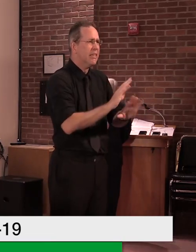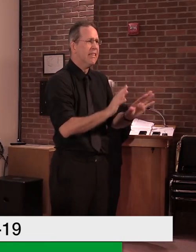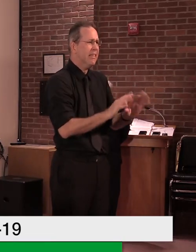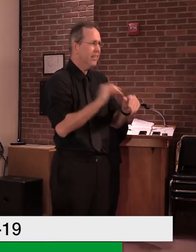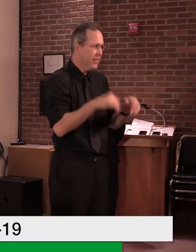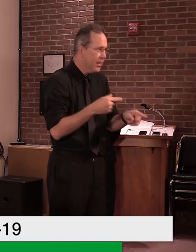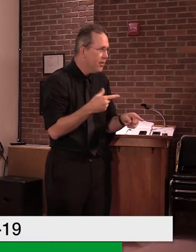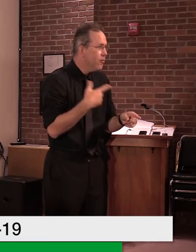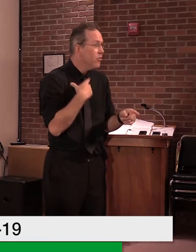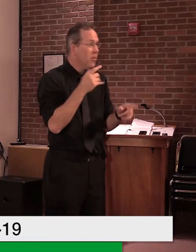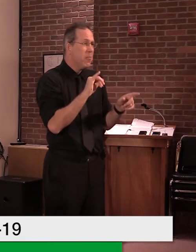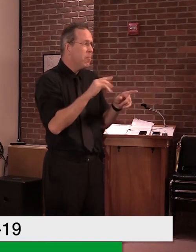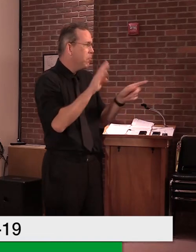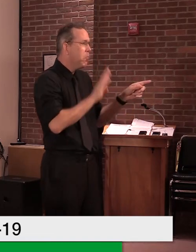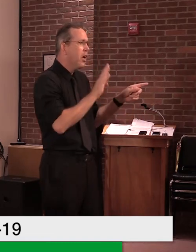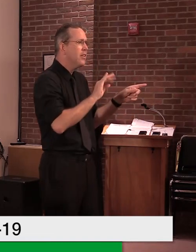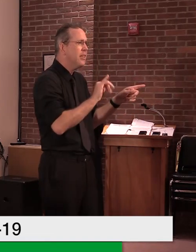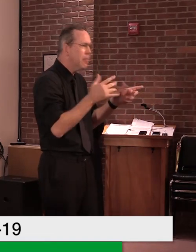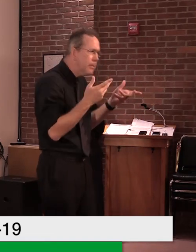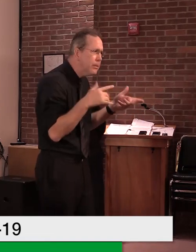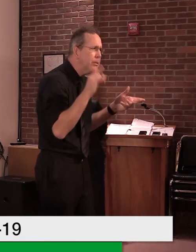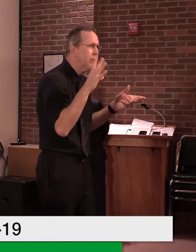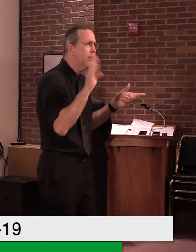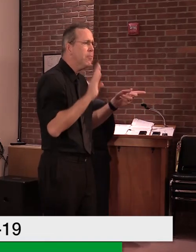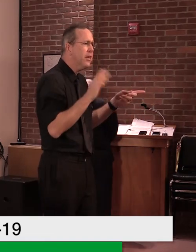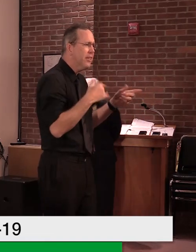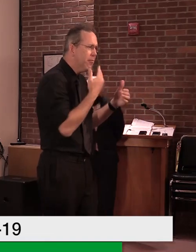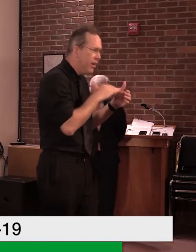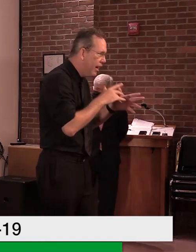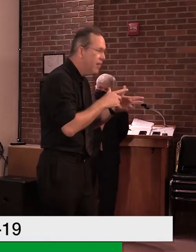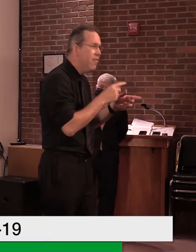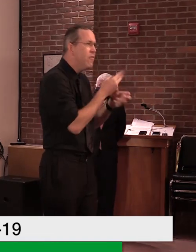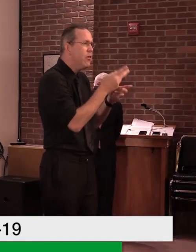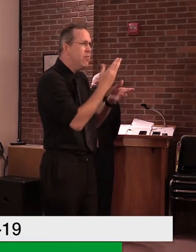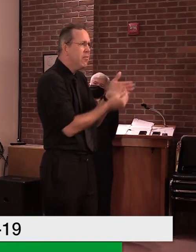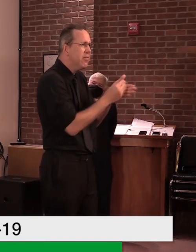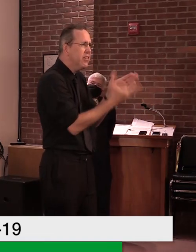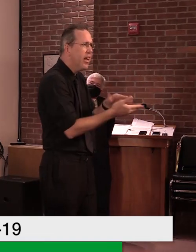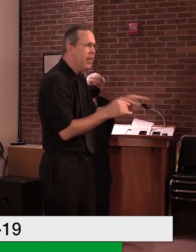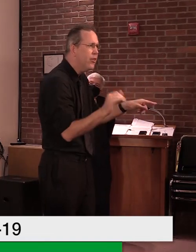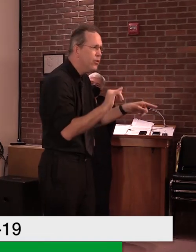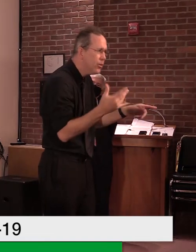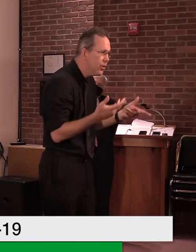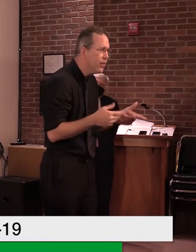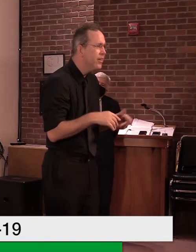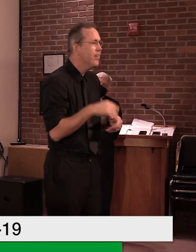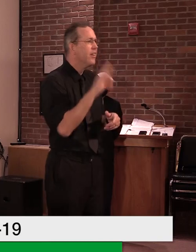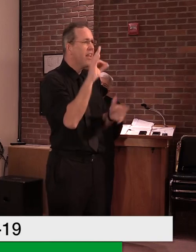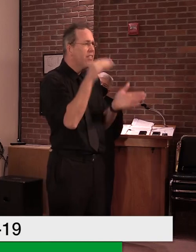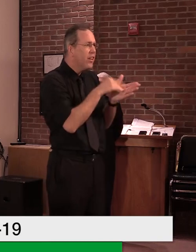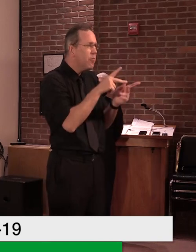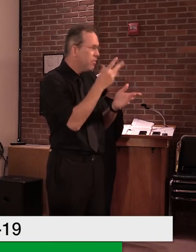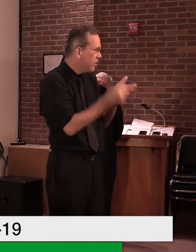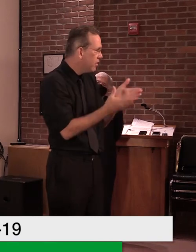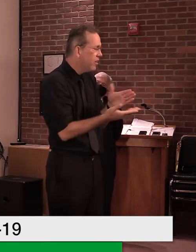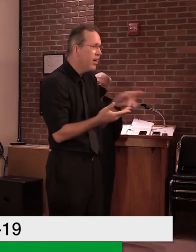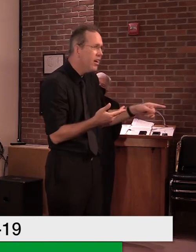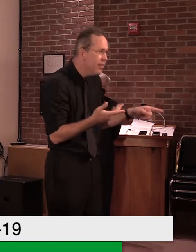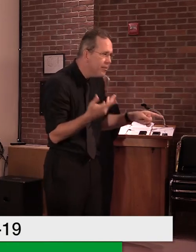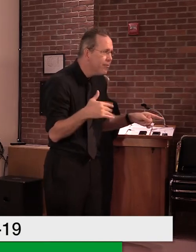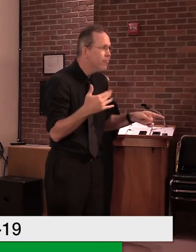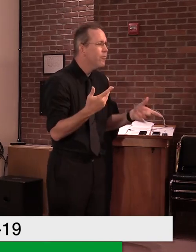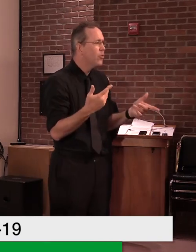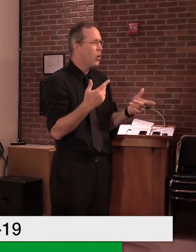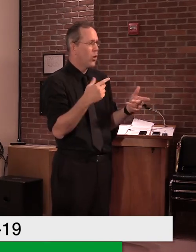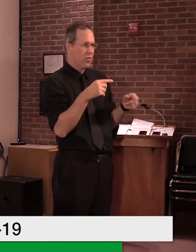great concern, almost 9,000 deaths. And again, that's within a 2-hour driving